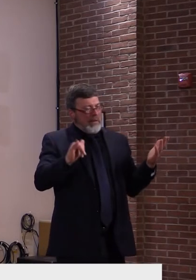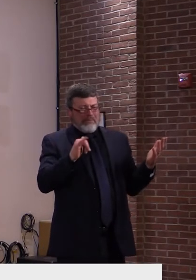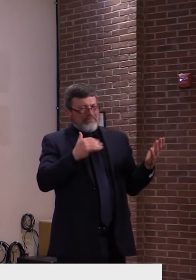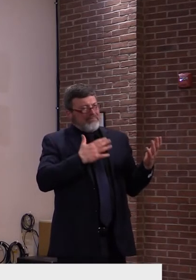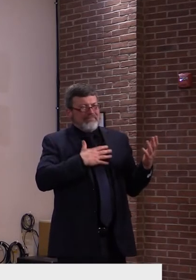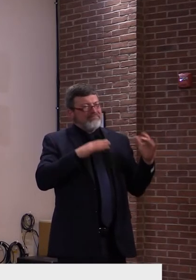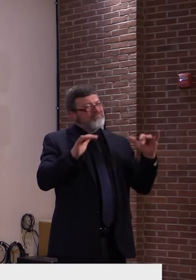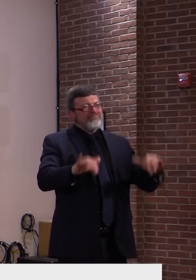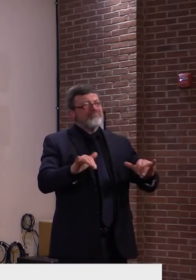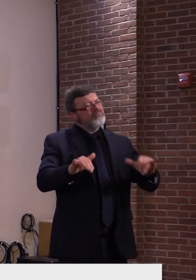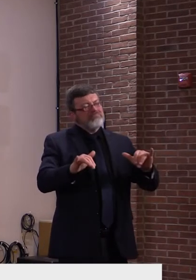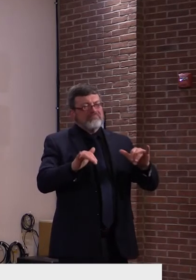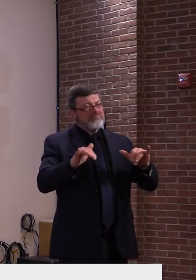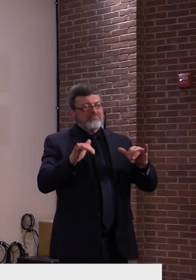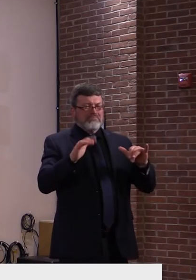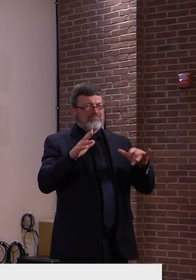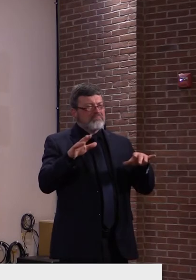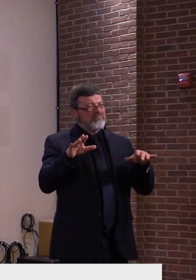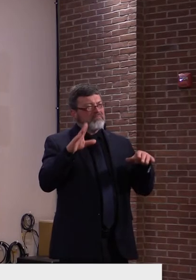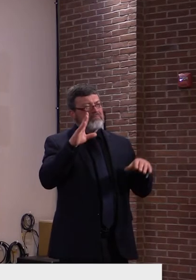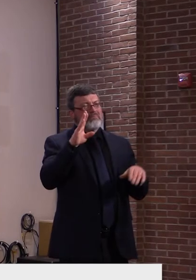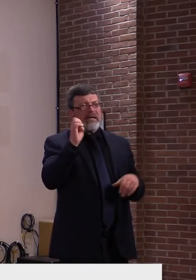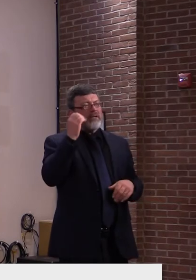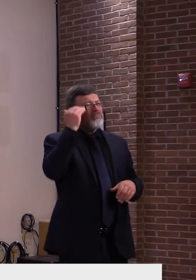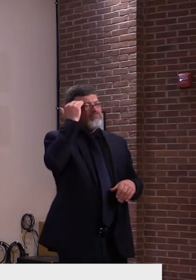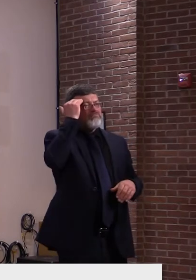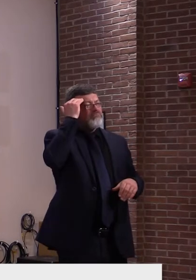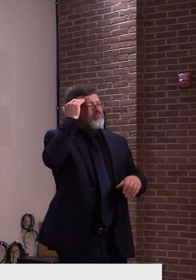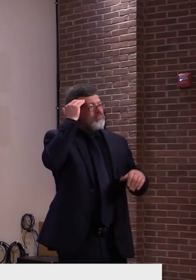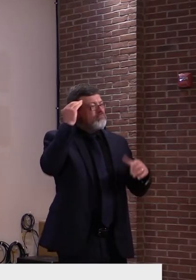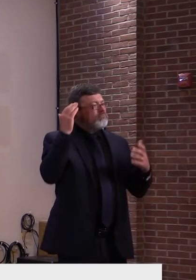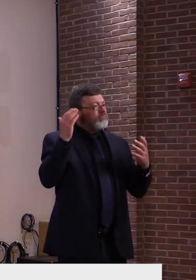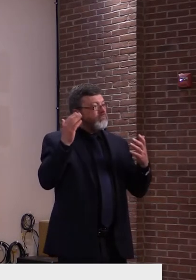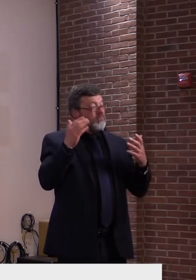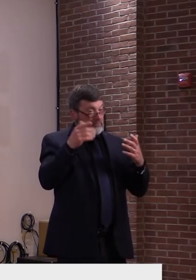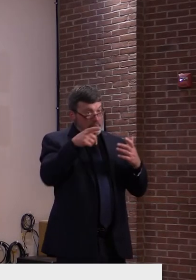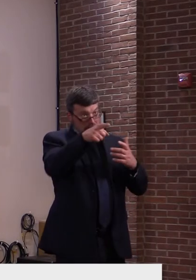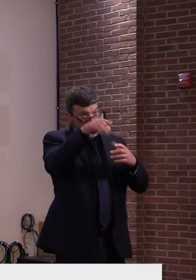are enclosed, congested settings.